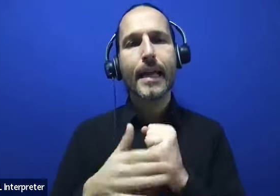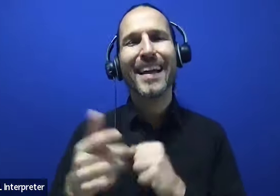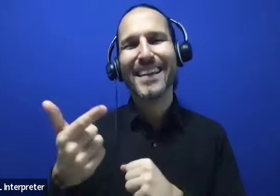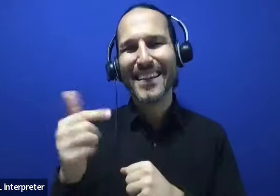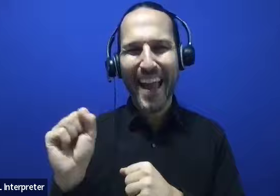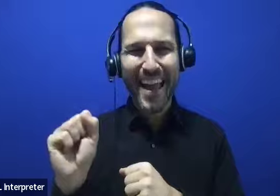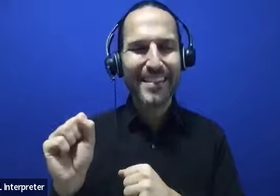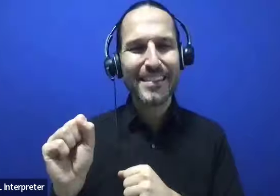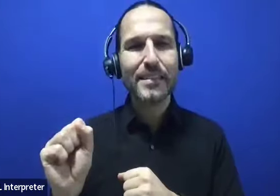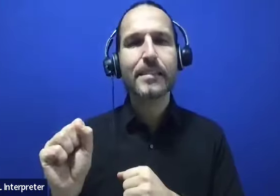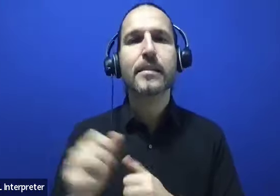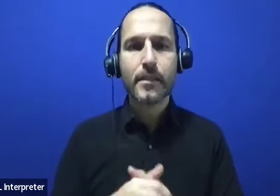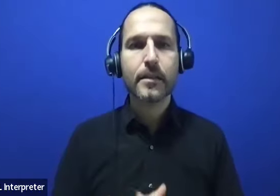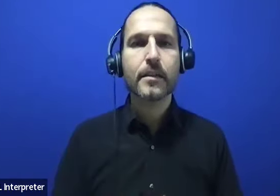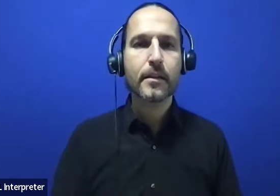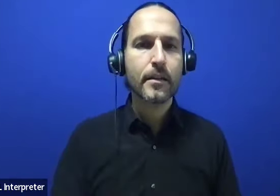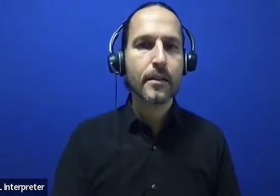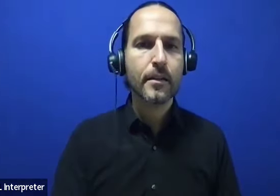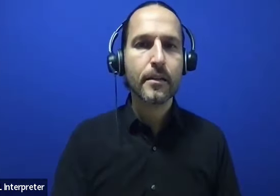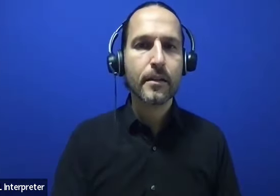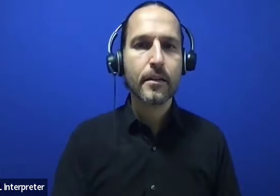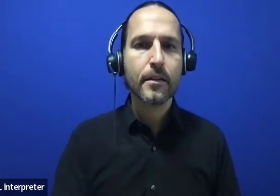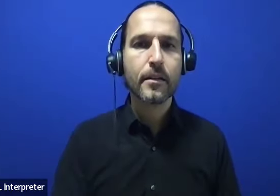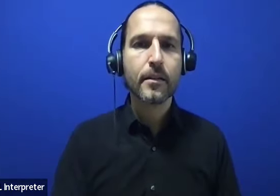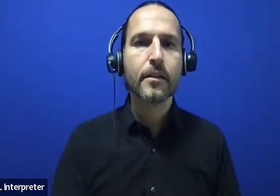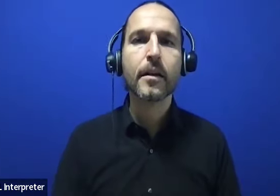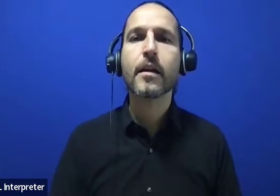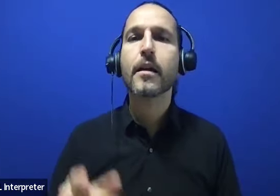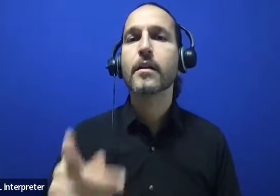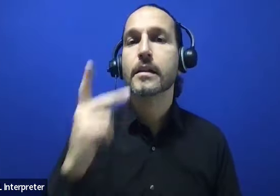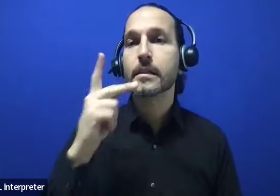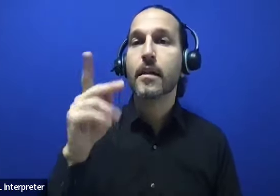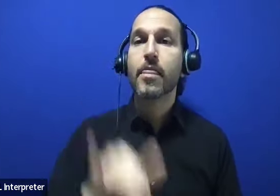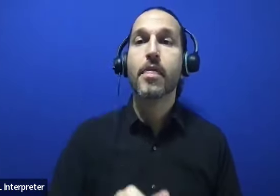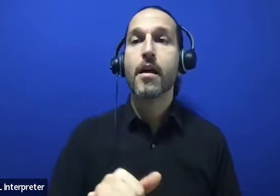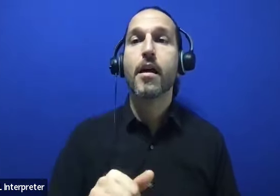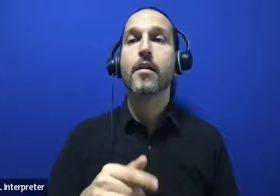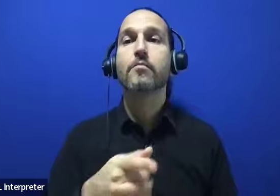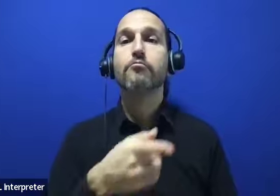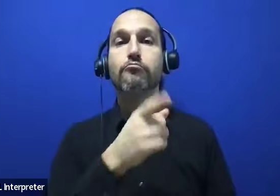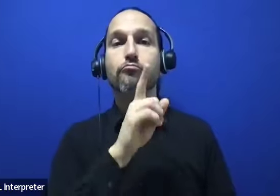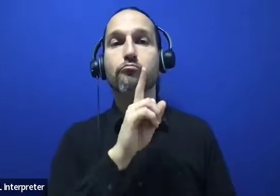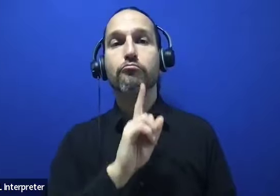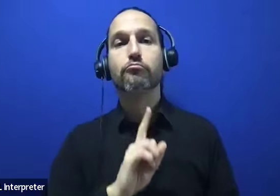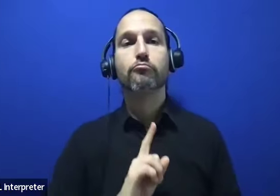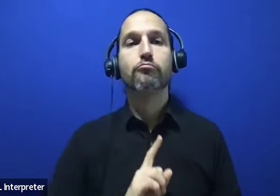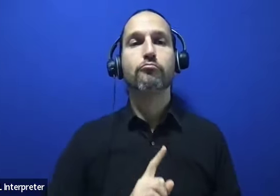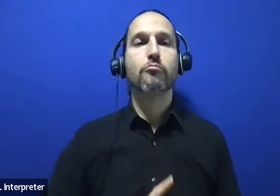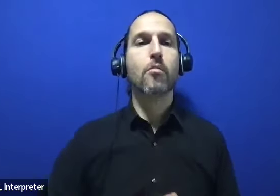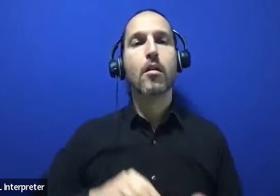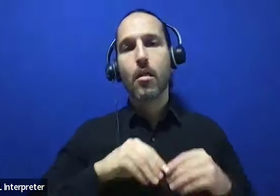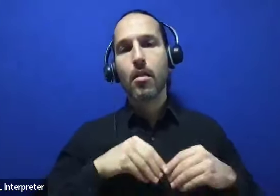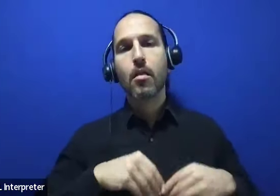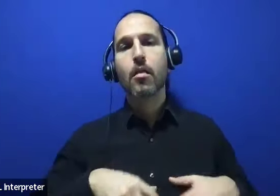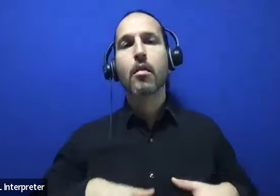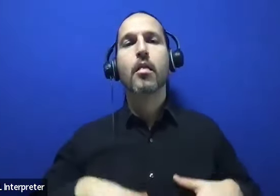shown that the motility of the mass moving from the stomach through the intestines